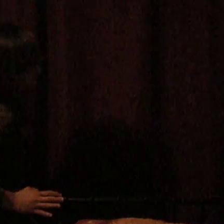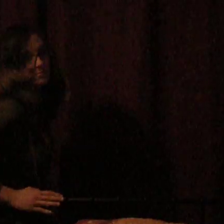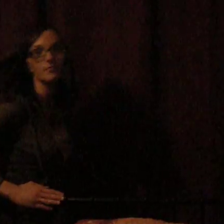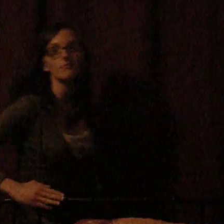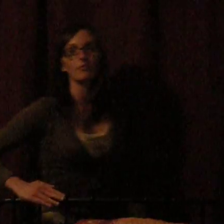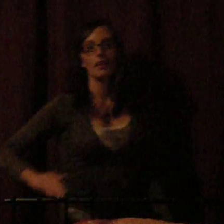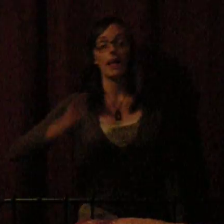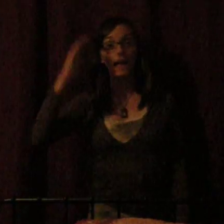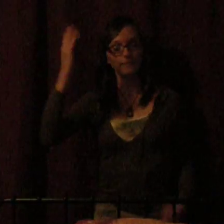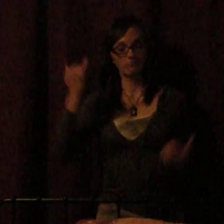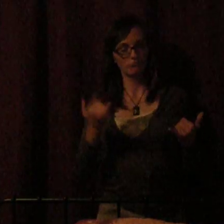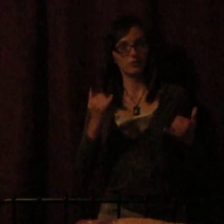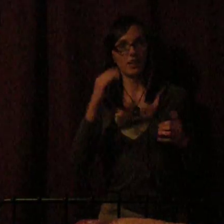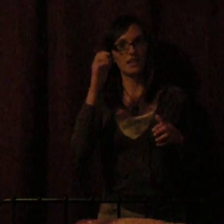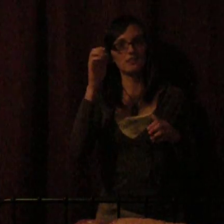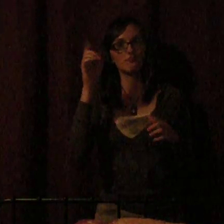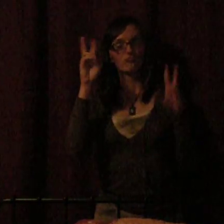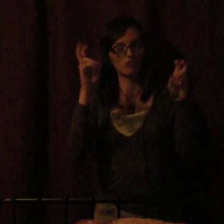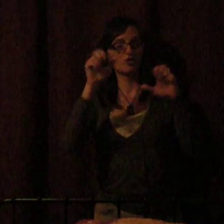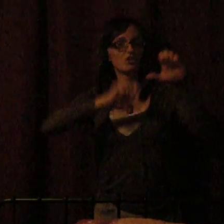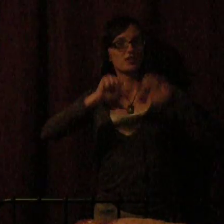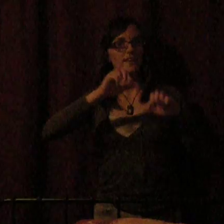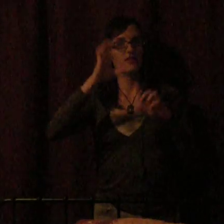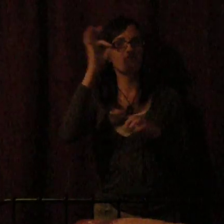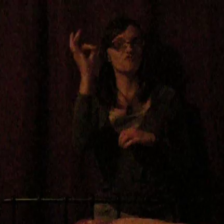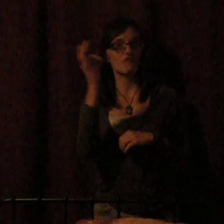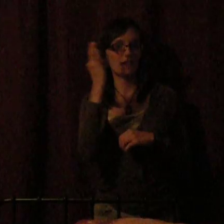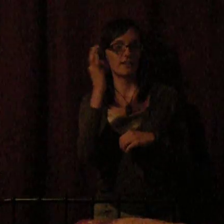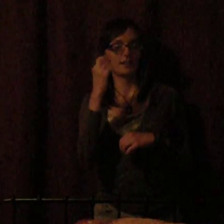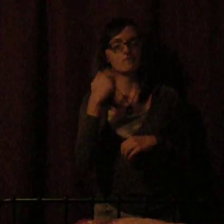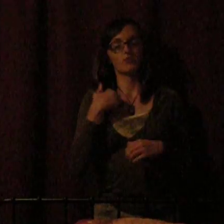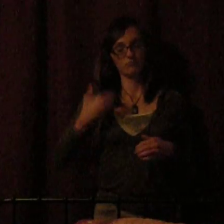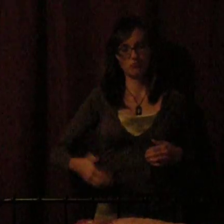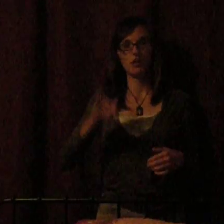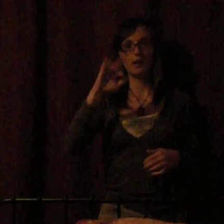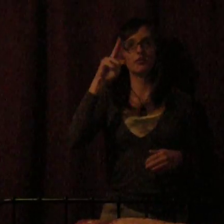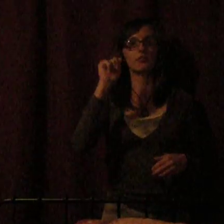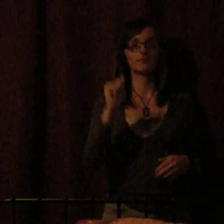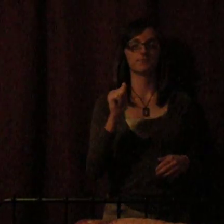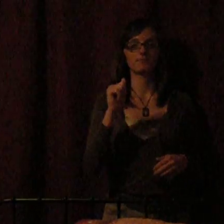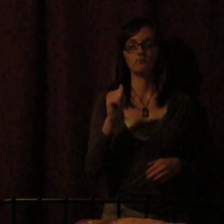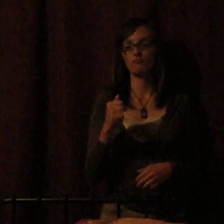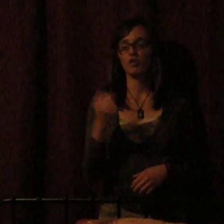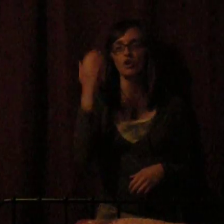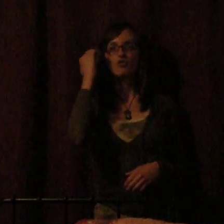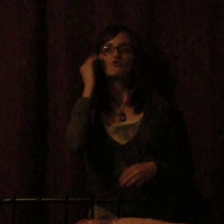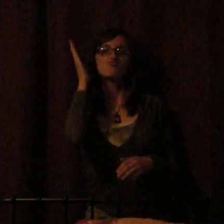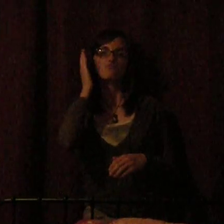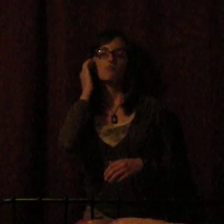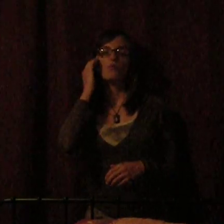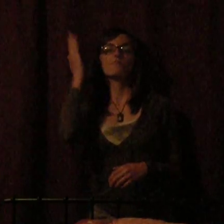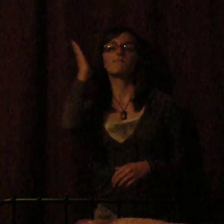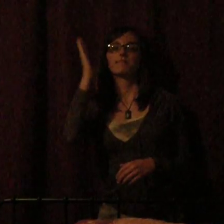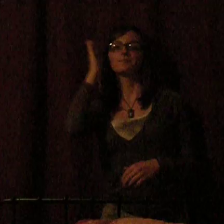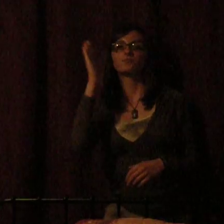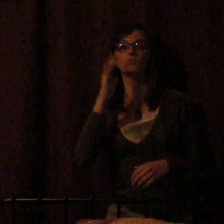This is Science Friday. I'm Ira Plato. After the Deepwater Horizon spill, BP poured nearly 2 million gallons